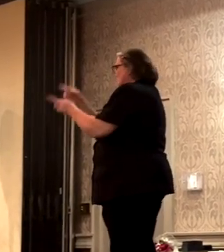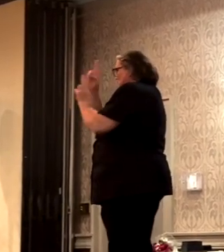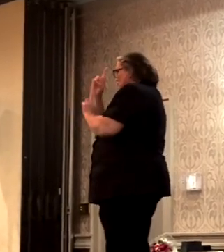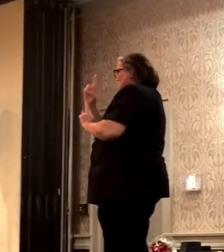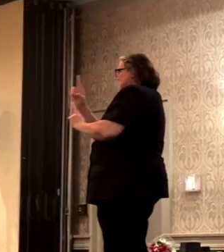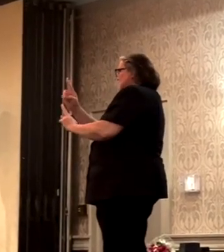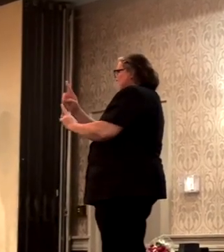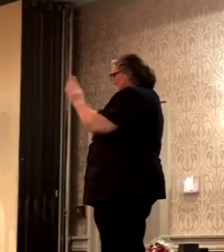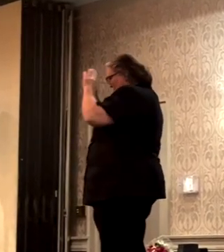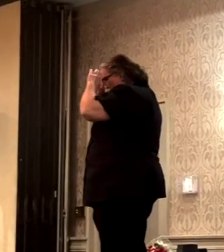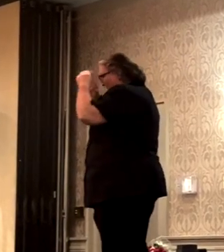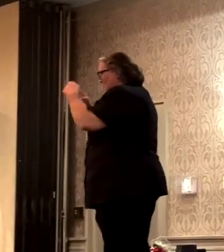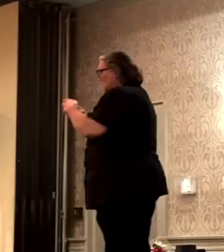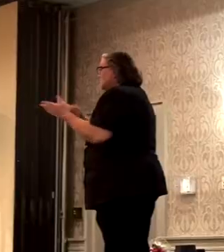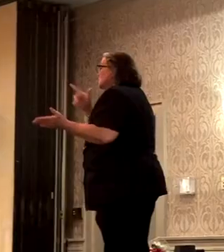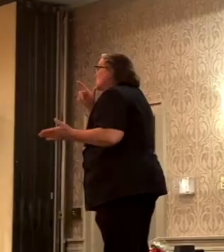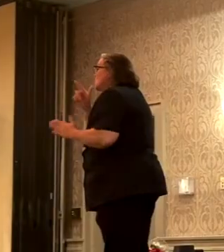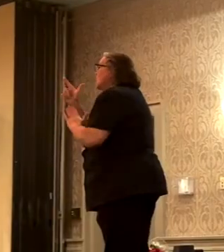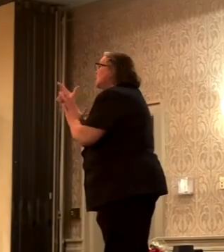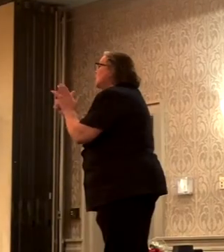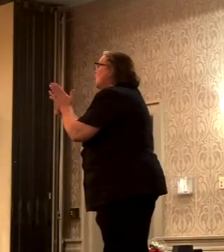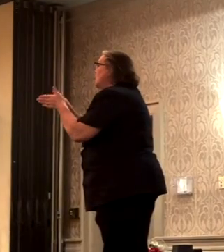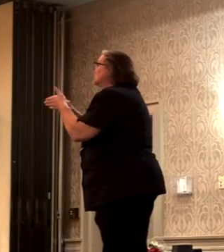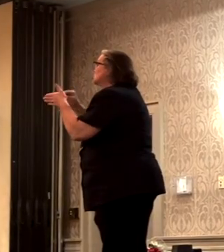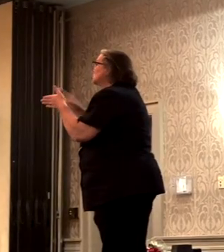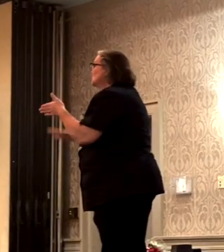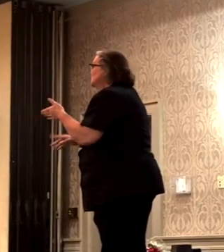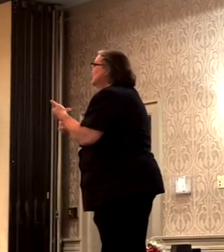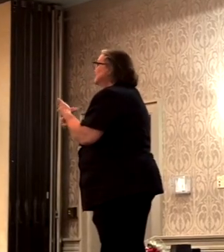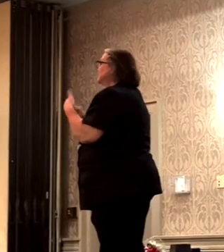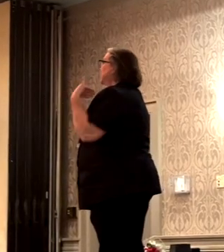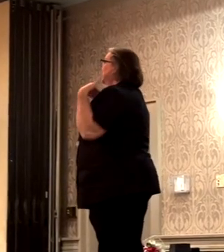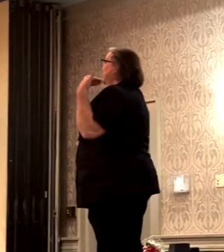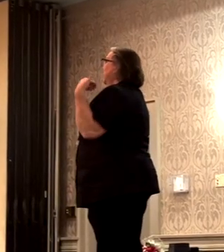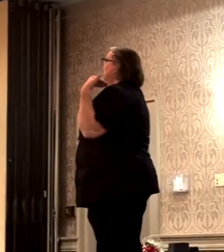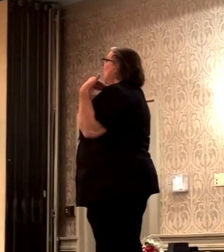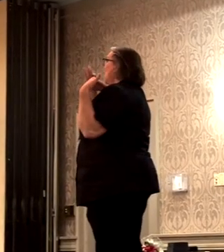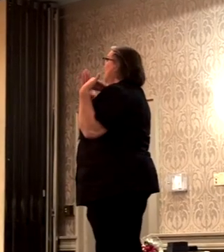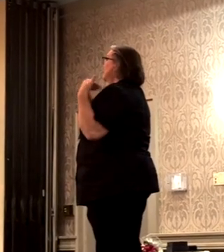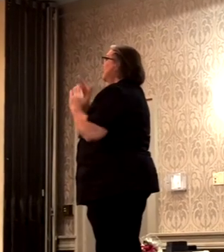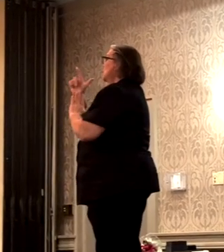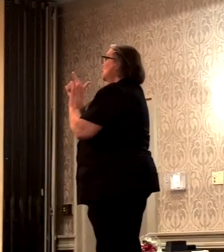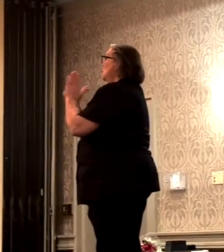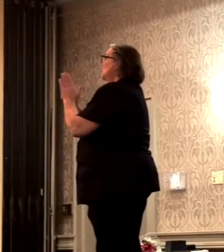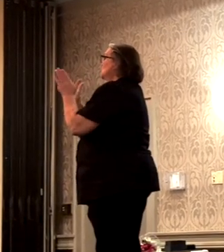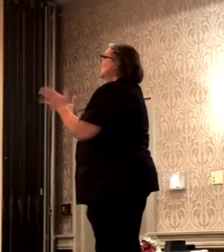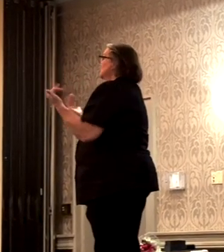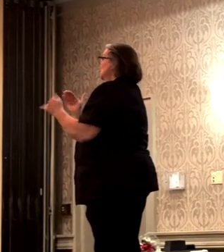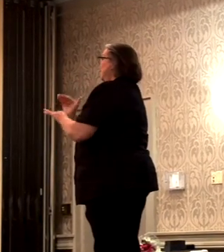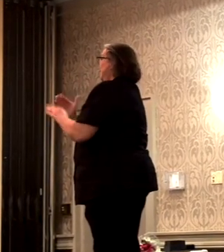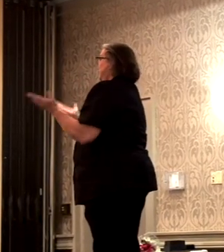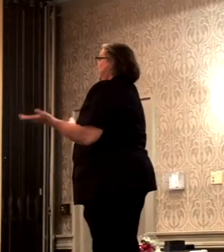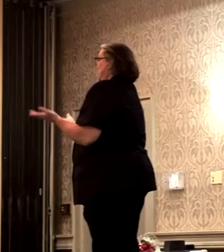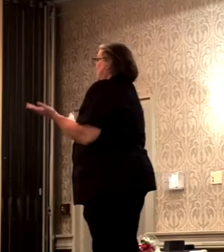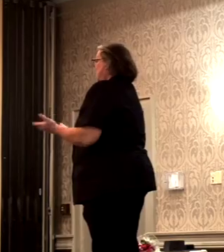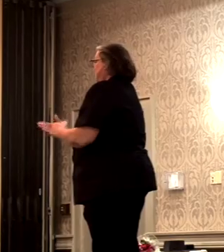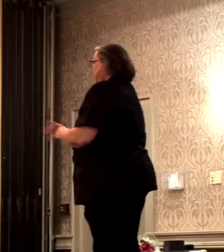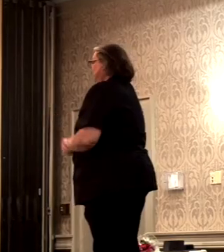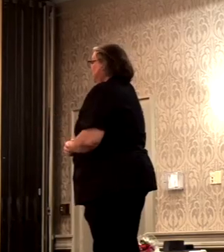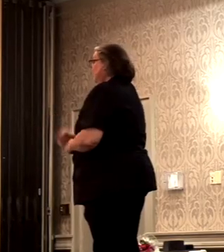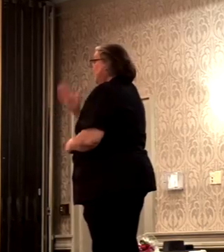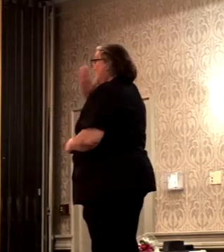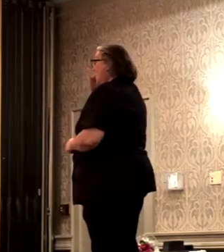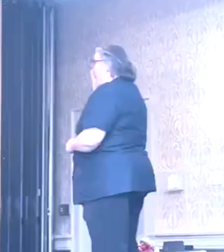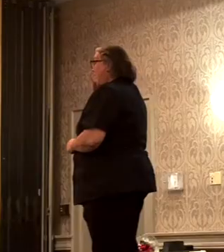respectfully directed to the law students and the young women lawyers among us. Because